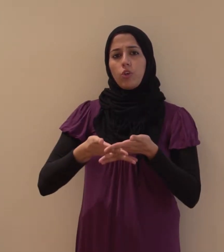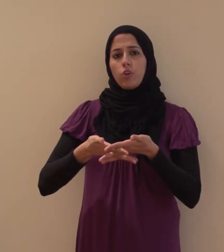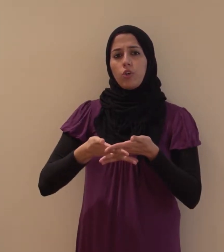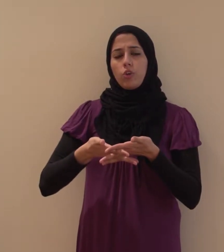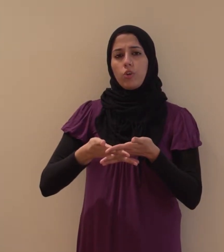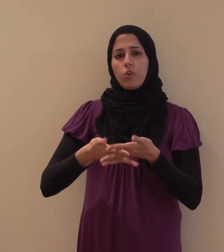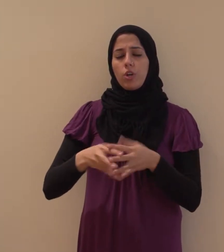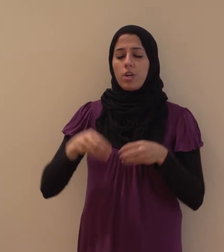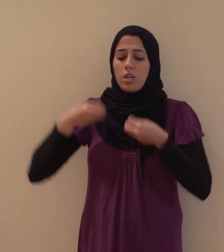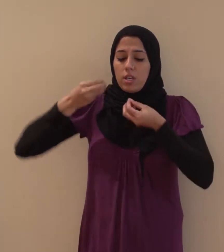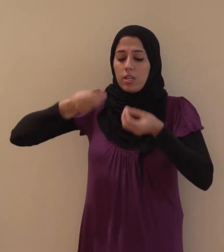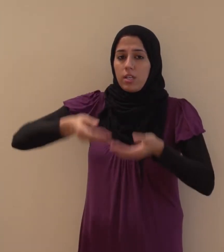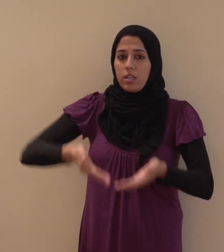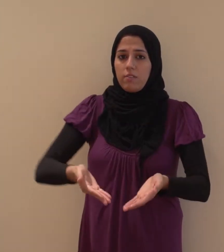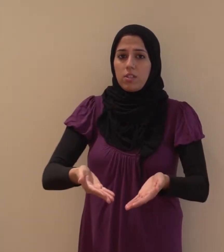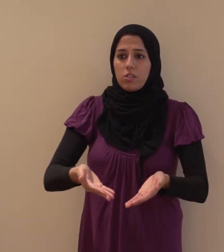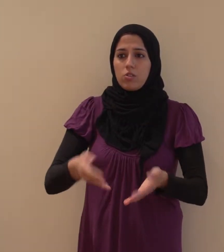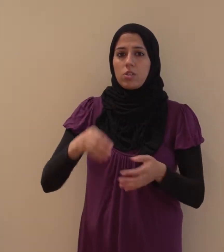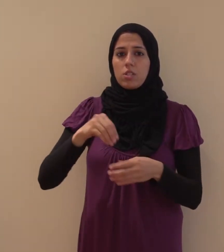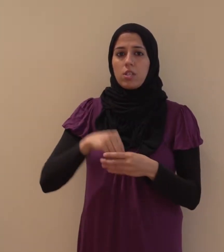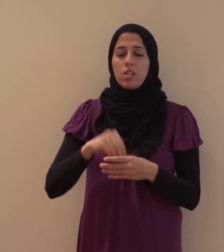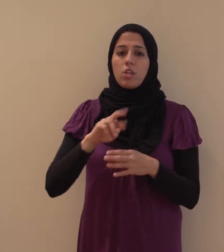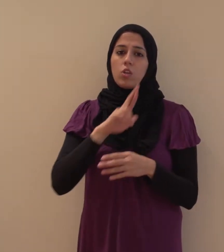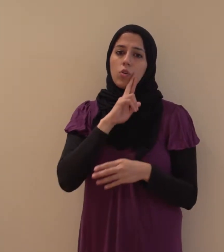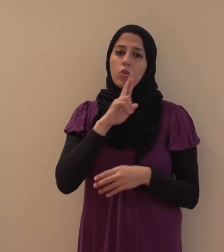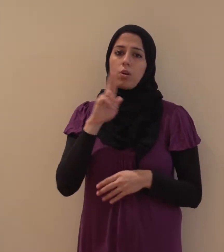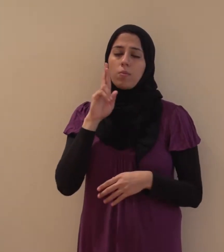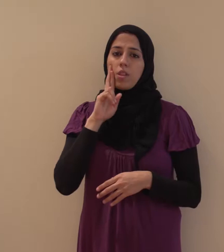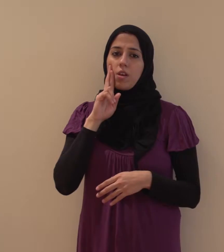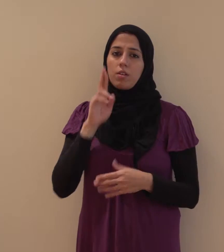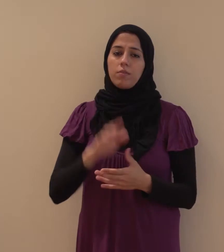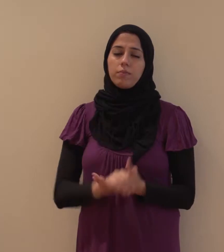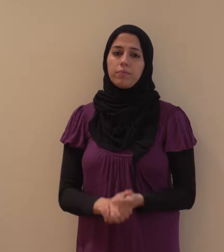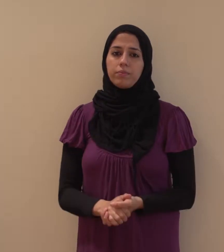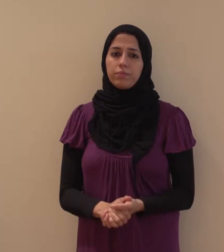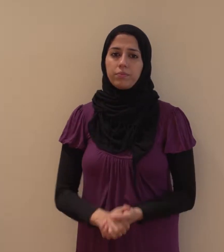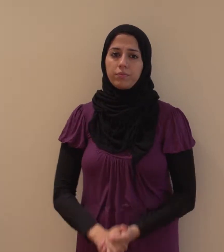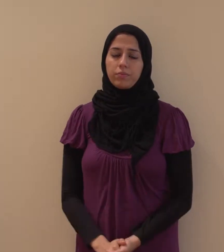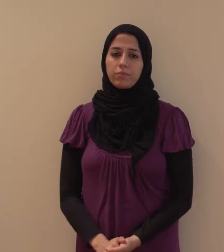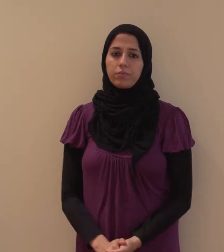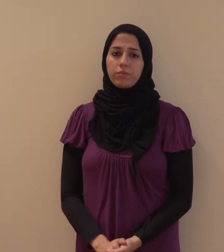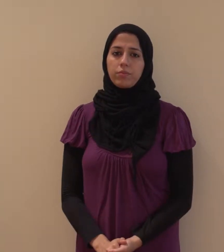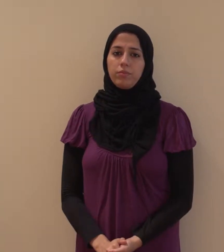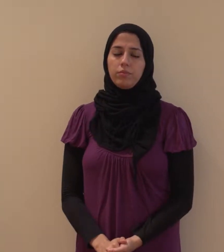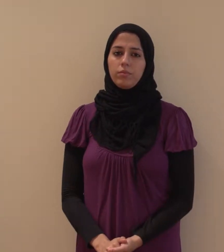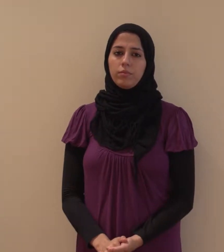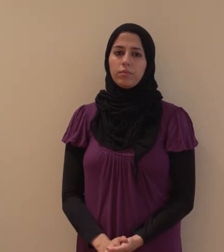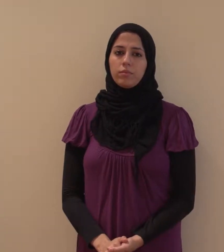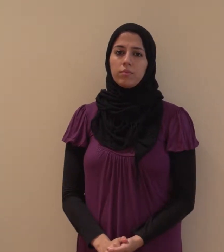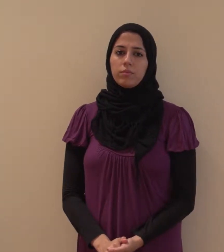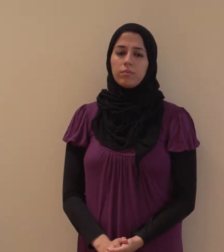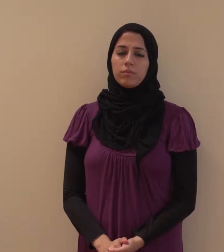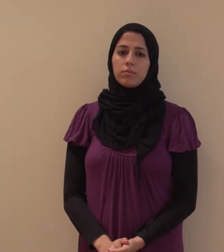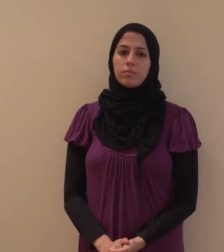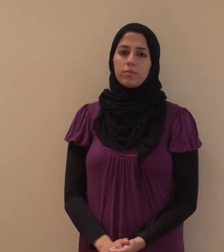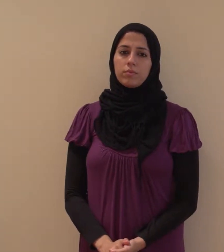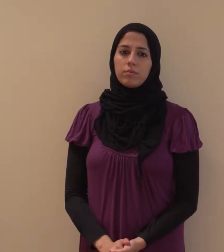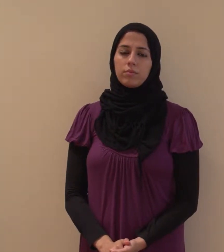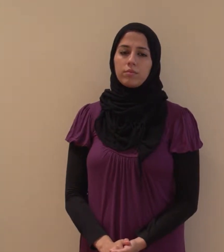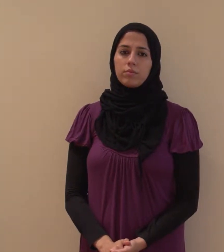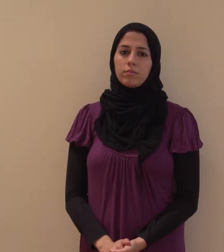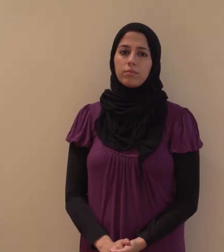than 1,000 months, and performing any ibadah of Allah subhanahu wa ta'ala in that